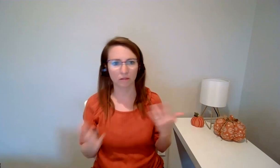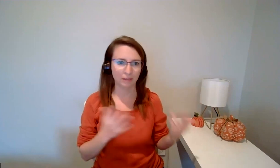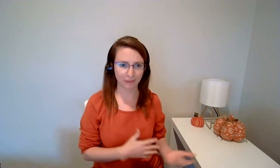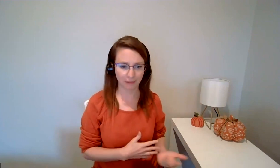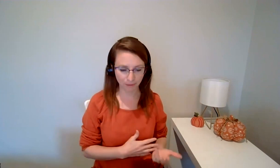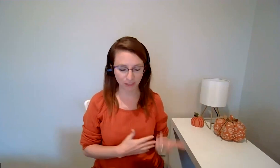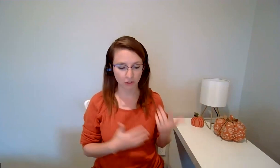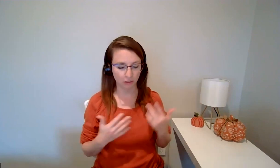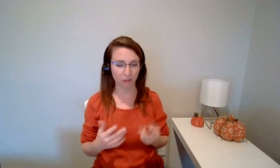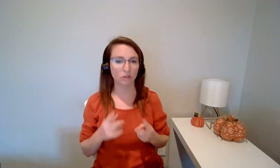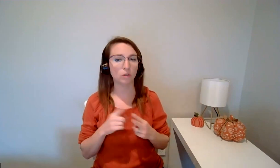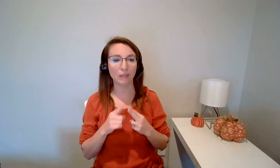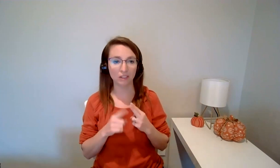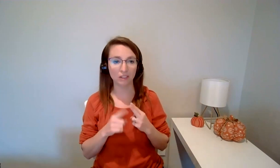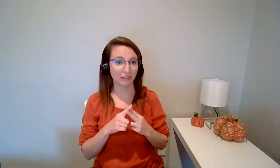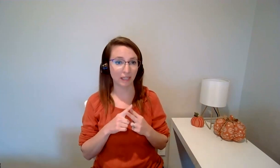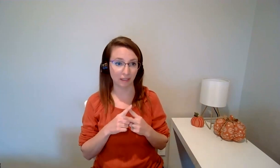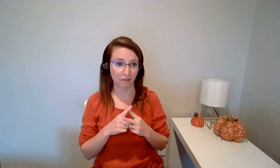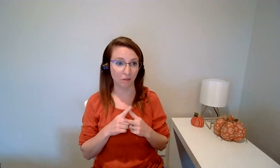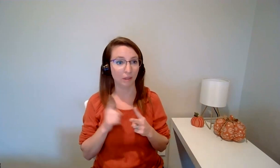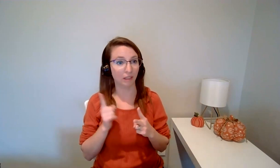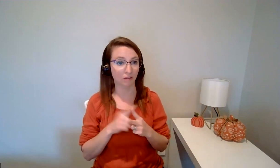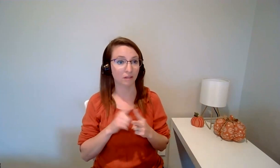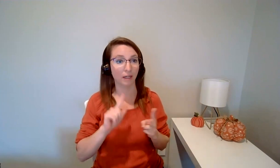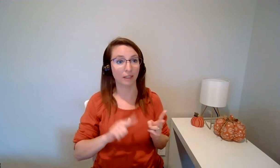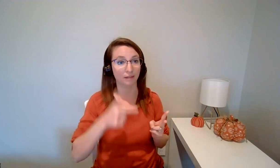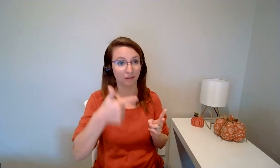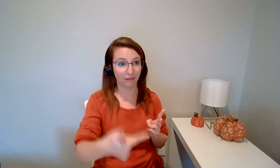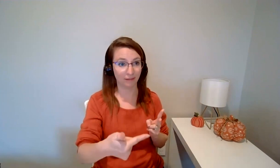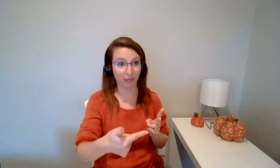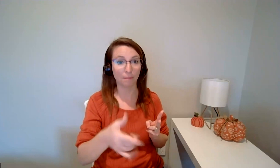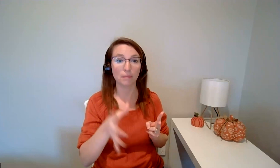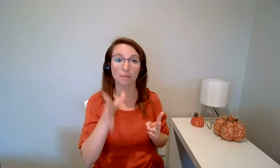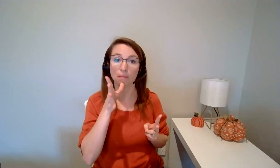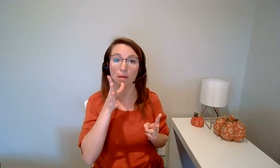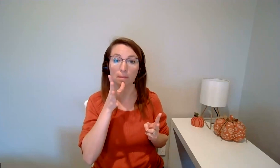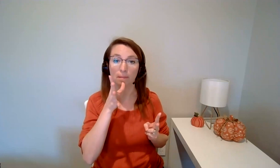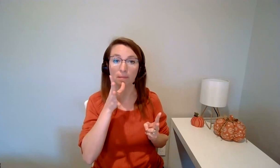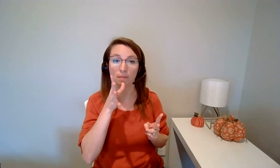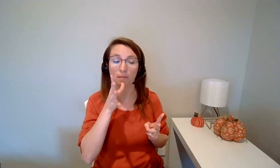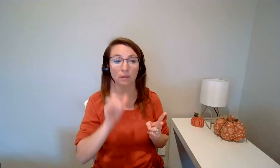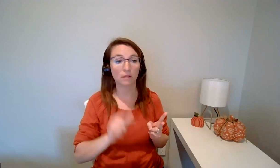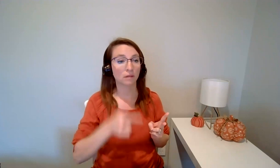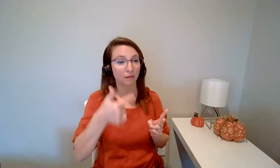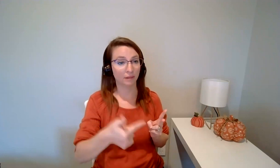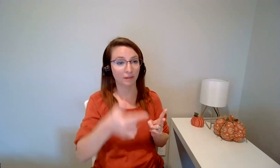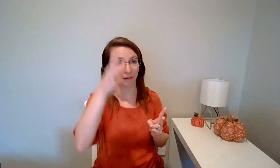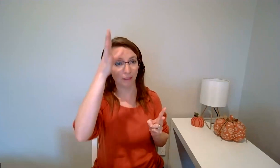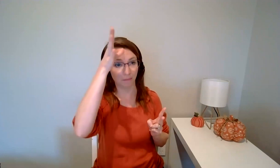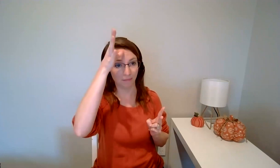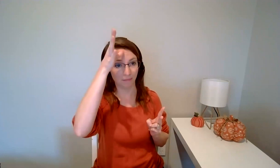step siblings, there's 2 ways you can sign this. You can either sign step mom, step